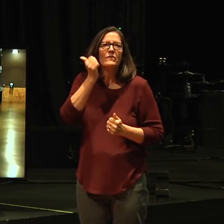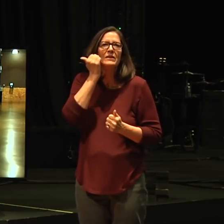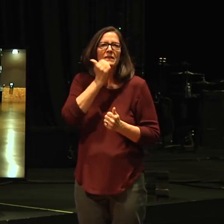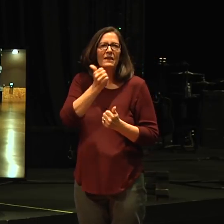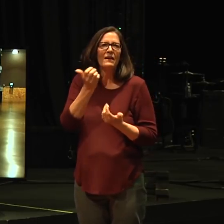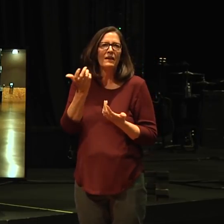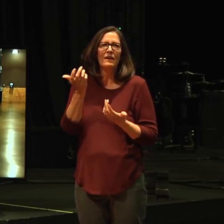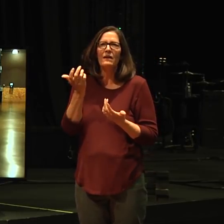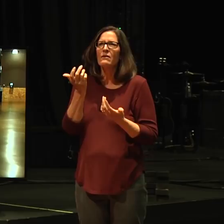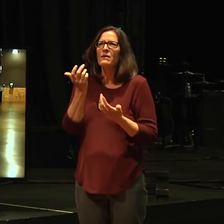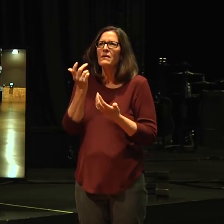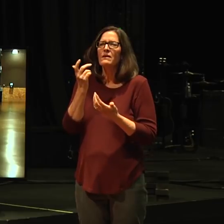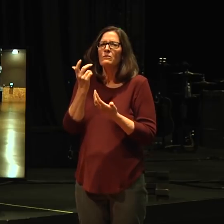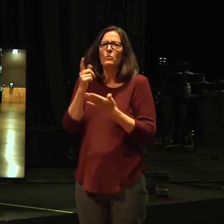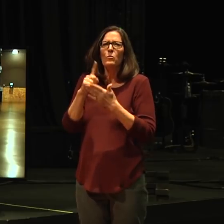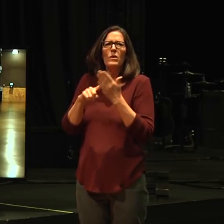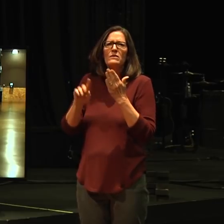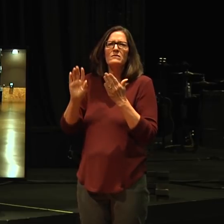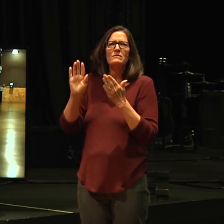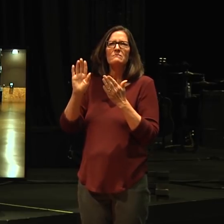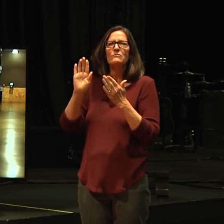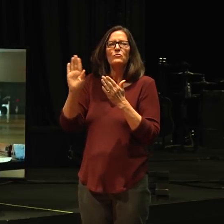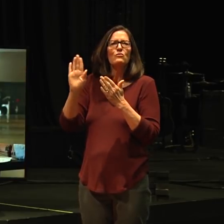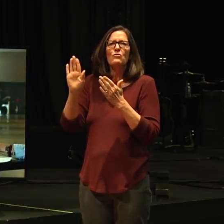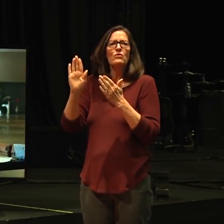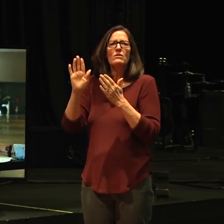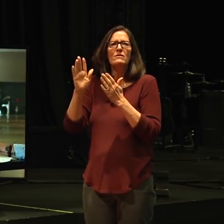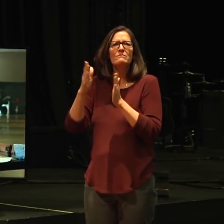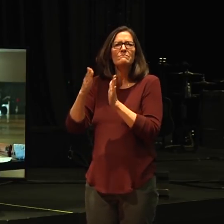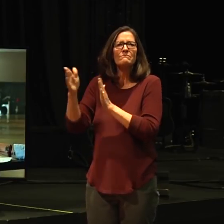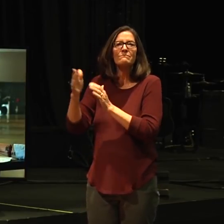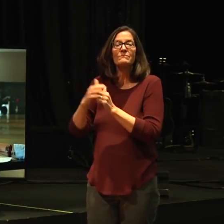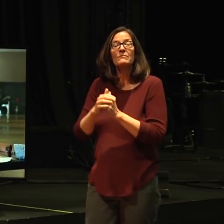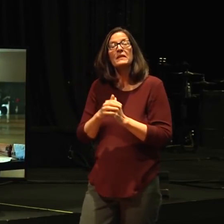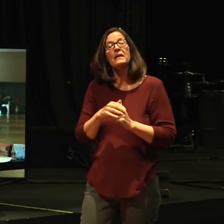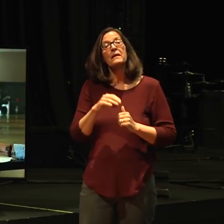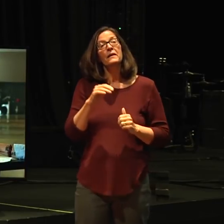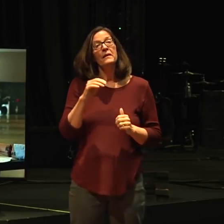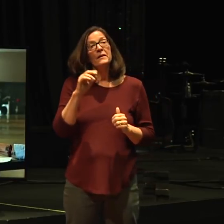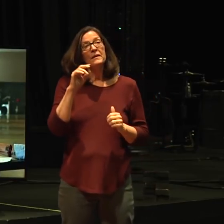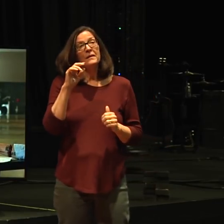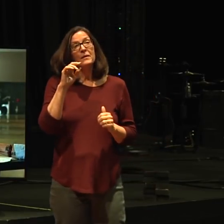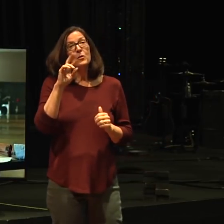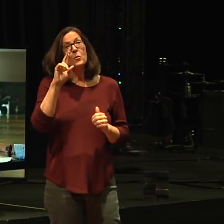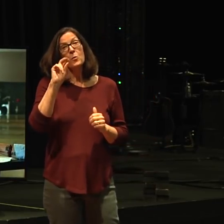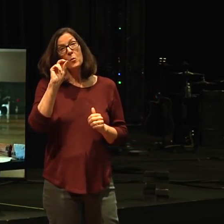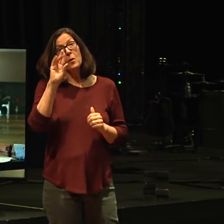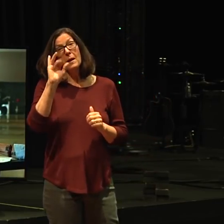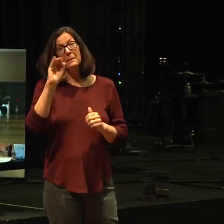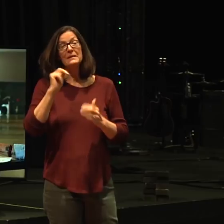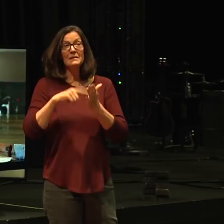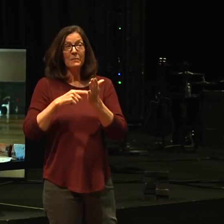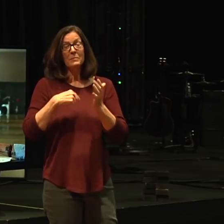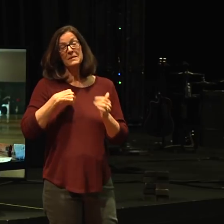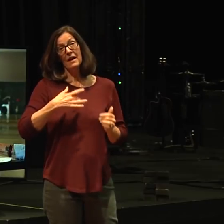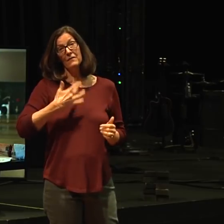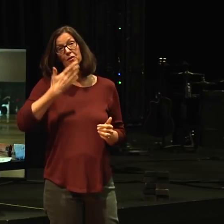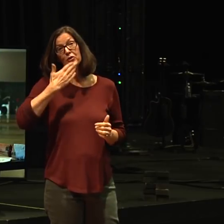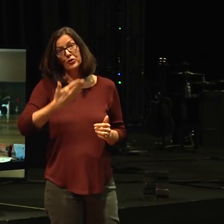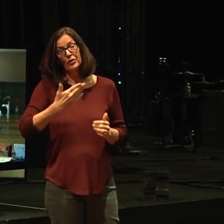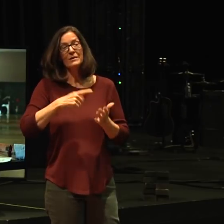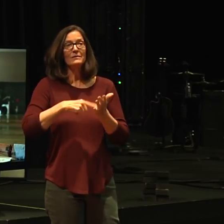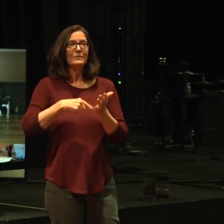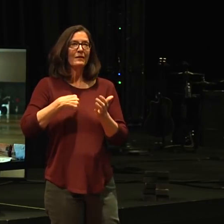to day to day? Like what is that? What does it look like for you? Well, some days I'm good and some days I'm bad, and I've prayed